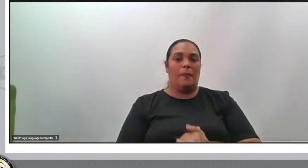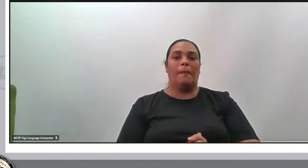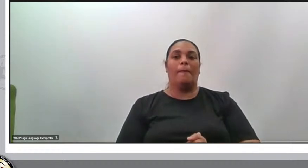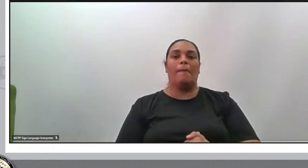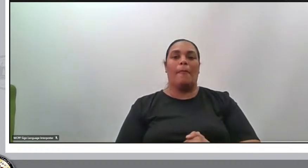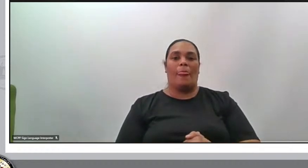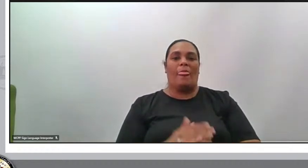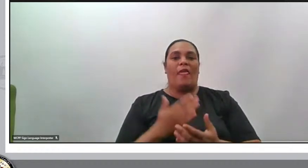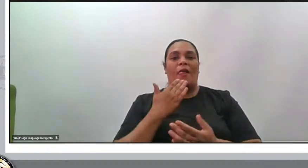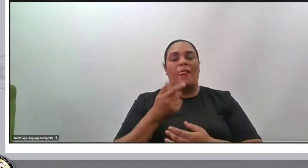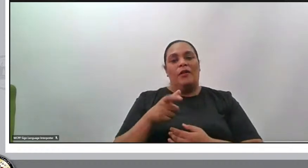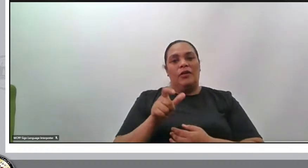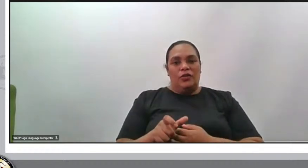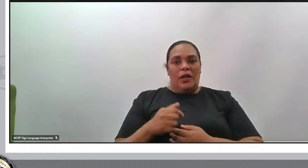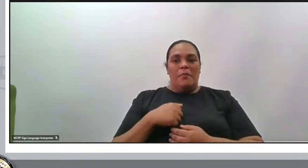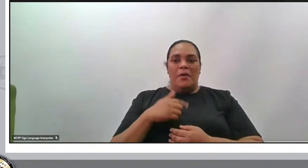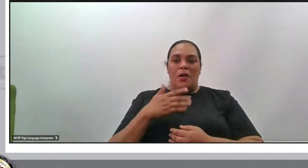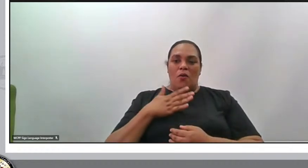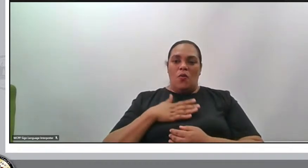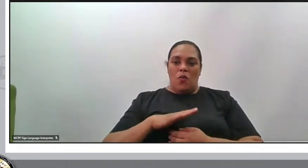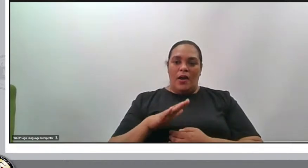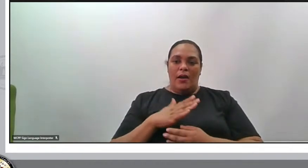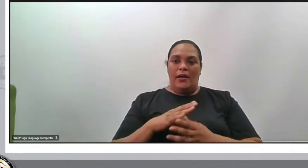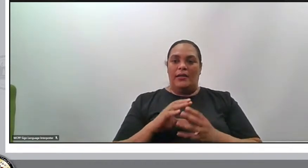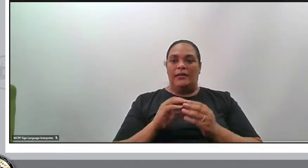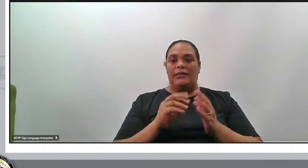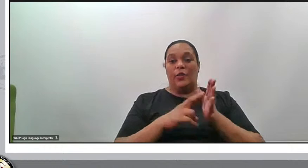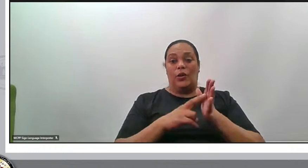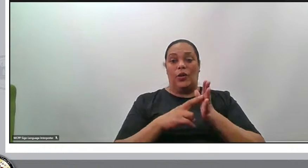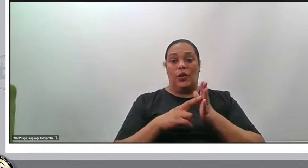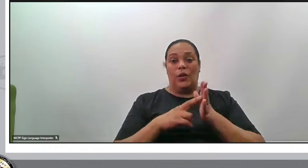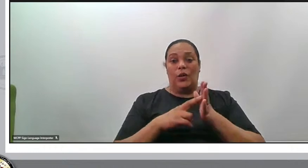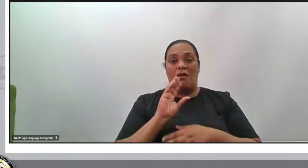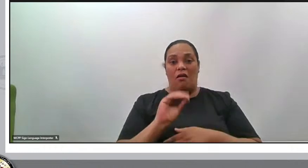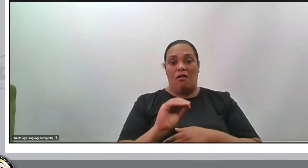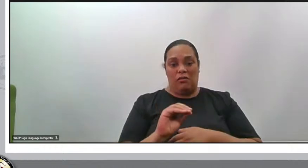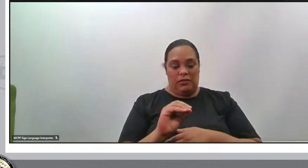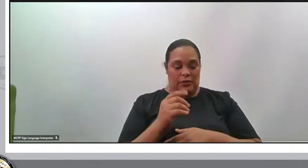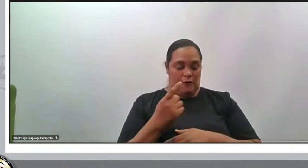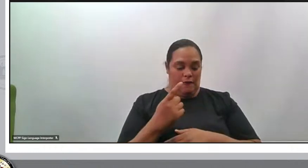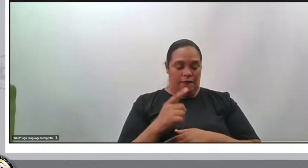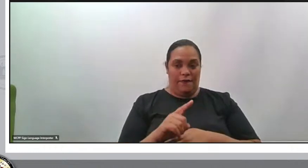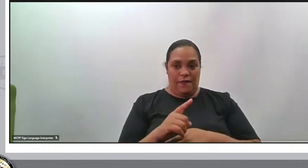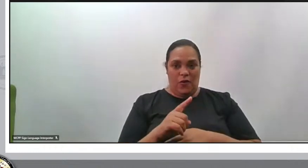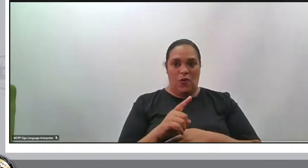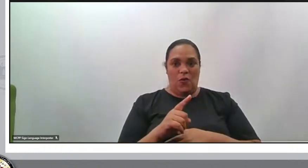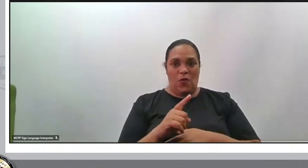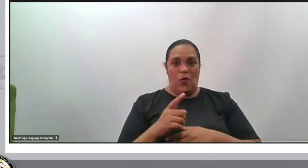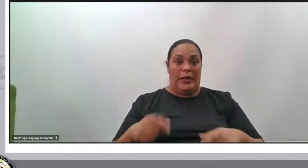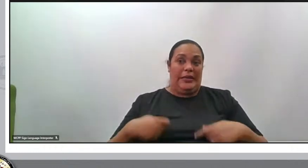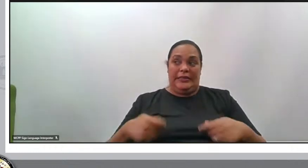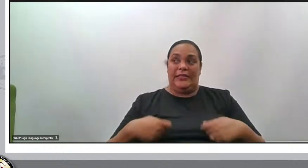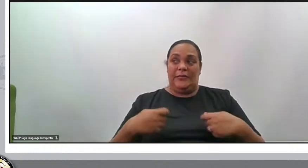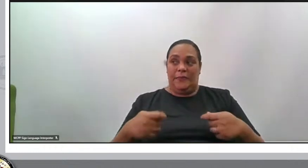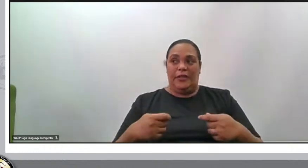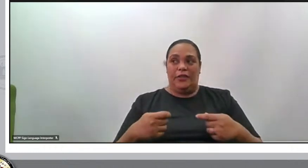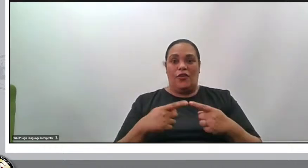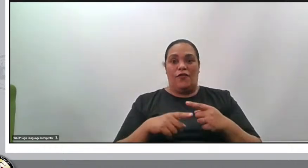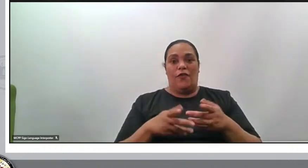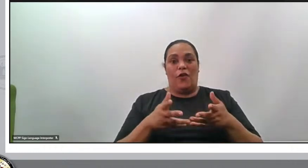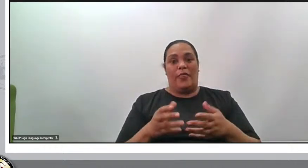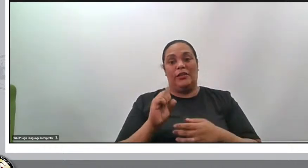Thank you, Chair. I would like to make a request for the expenditures of the